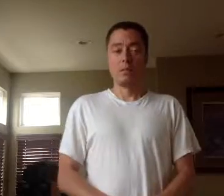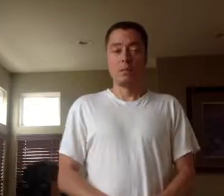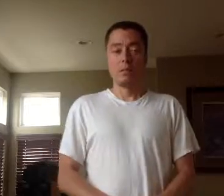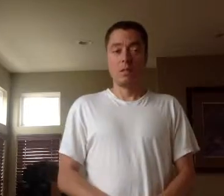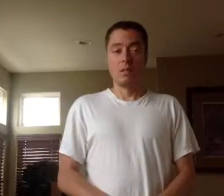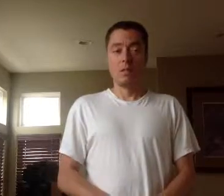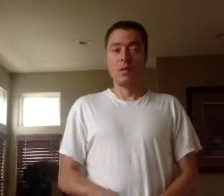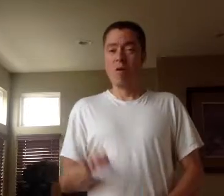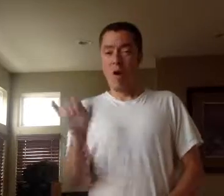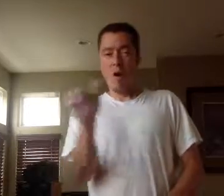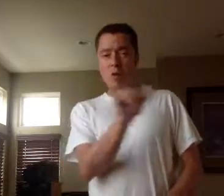also,